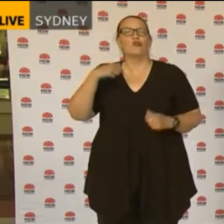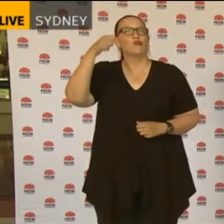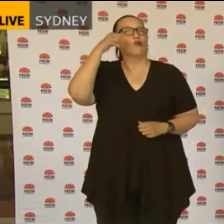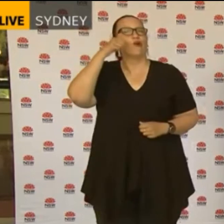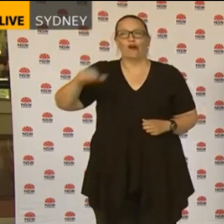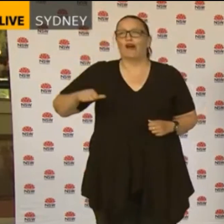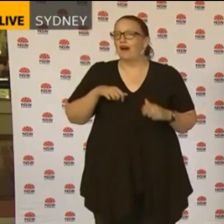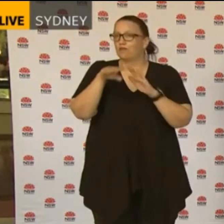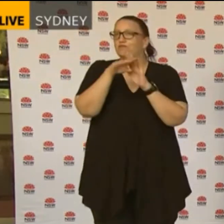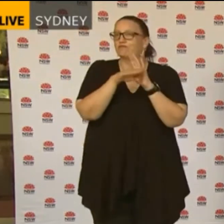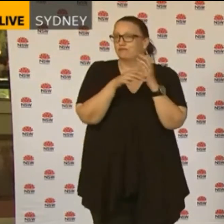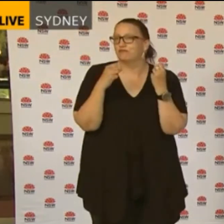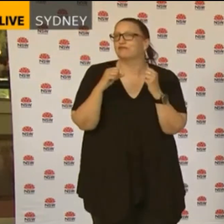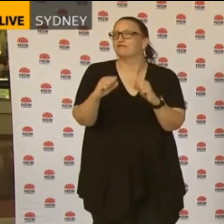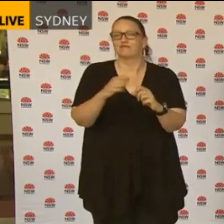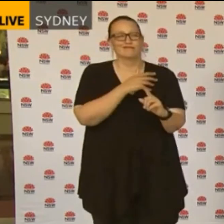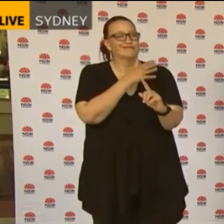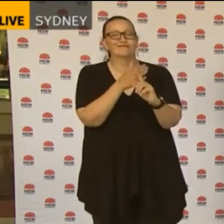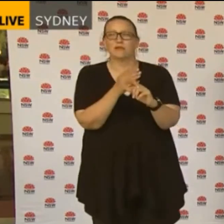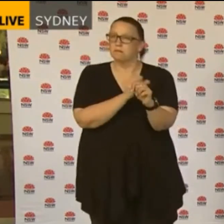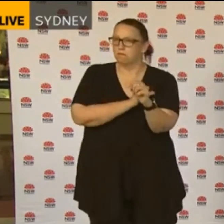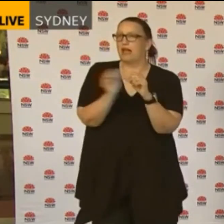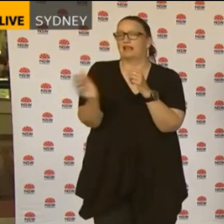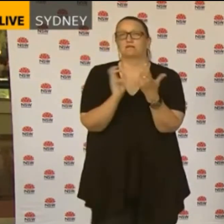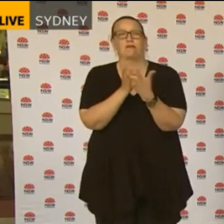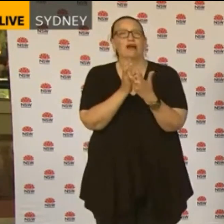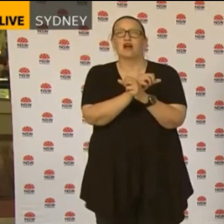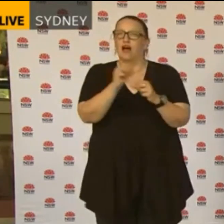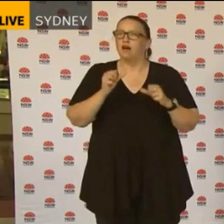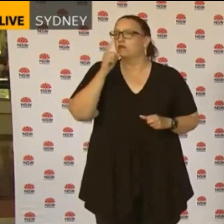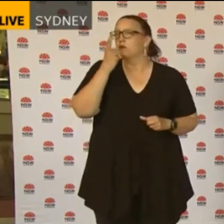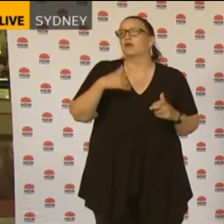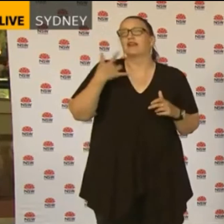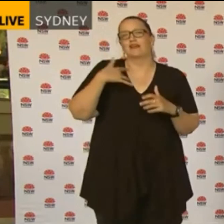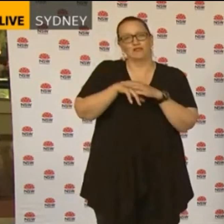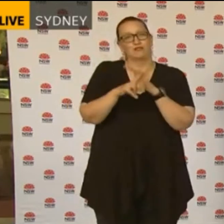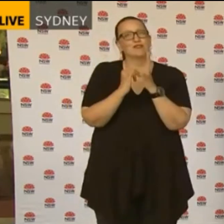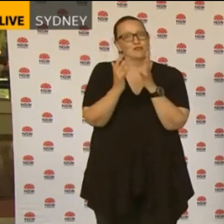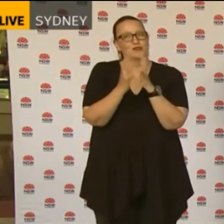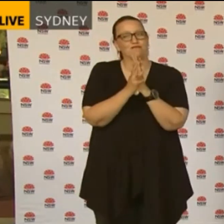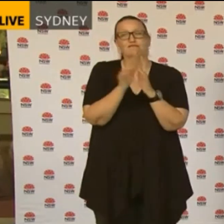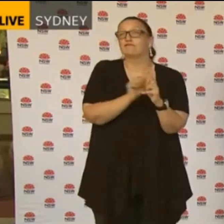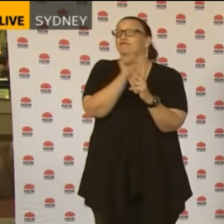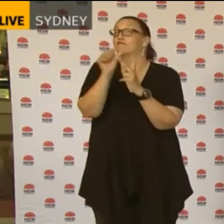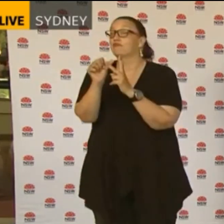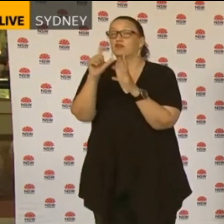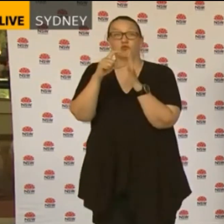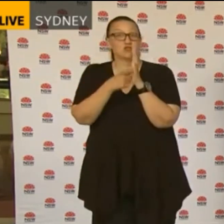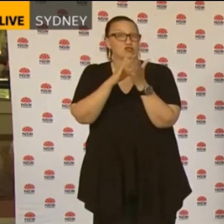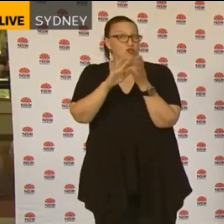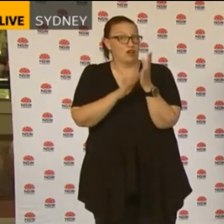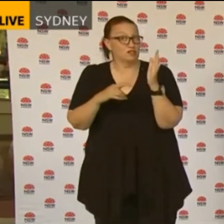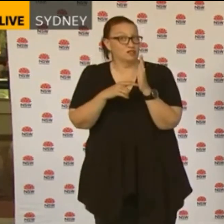continue on that path. I'll now ask Dr. Chant to provide more details around the health situation, and of course then we'll take questions. Thank